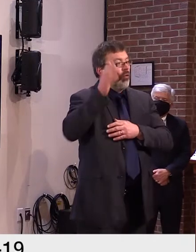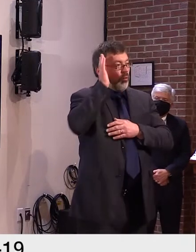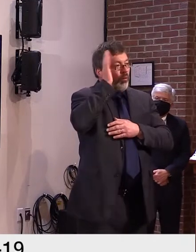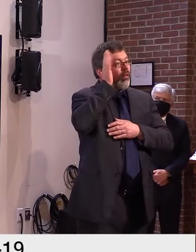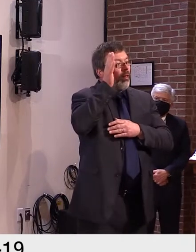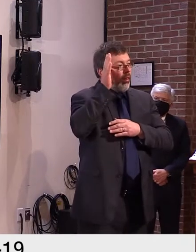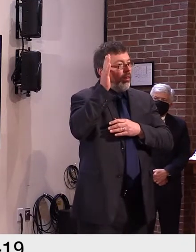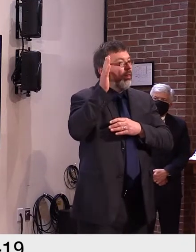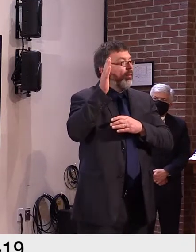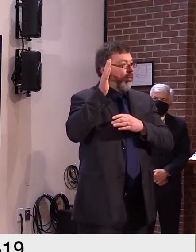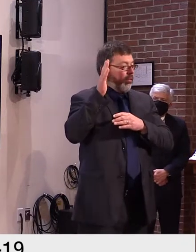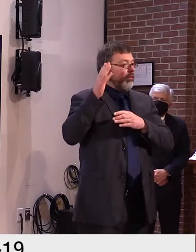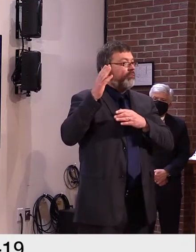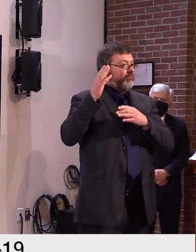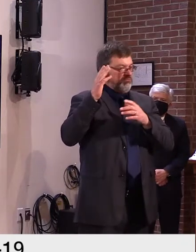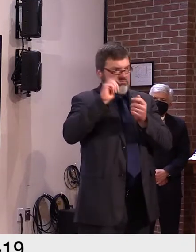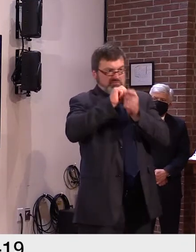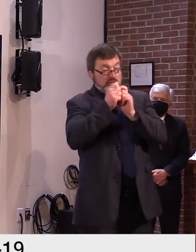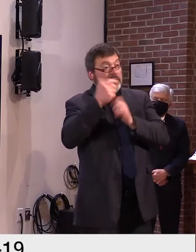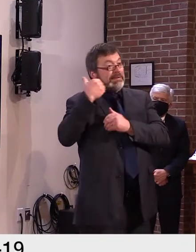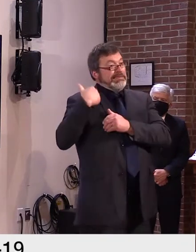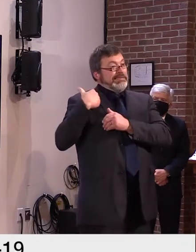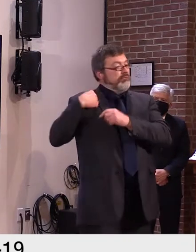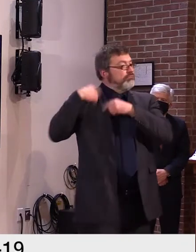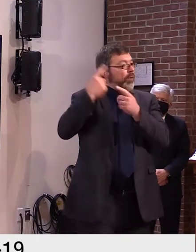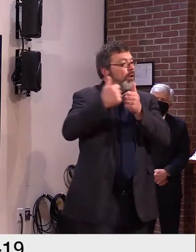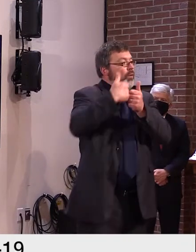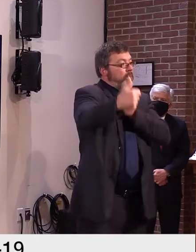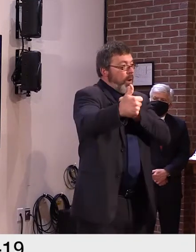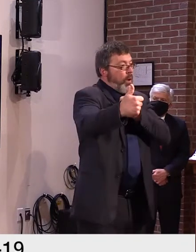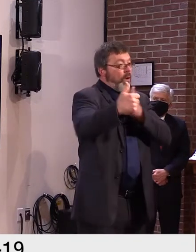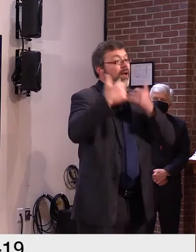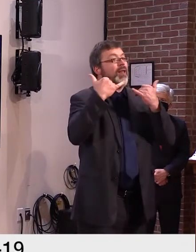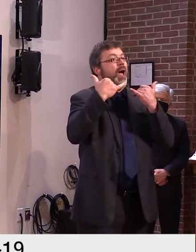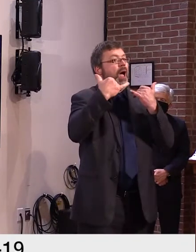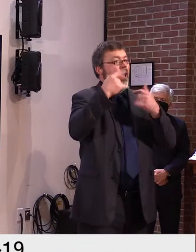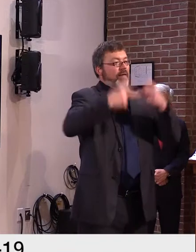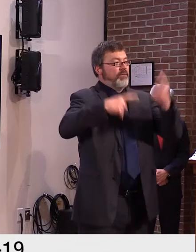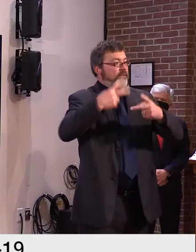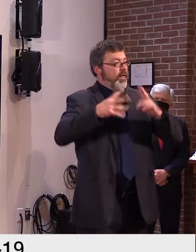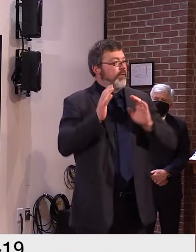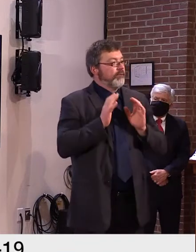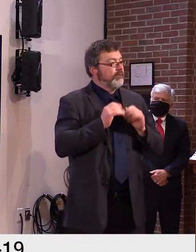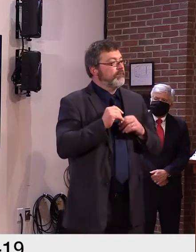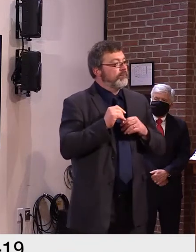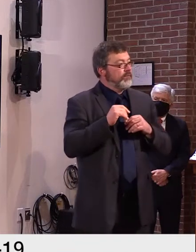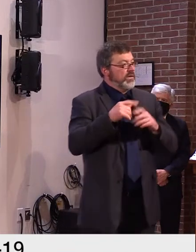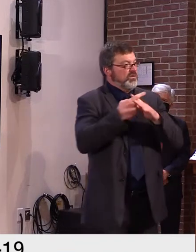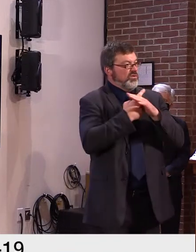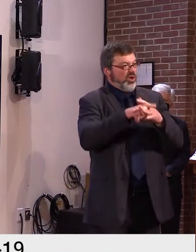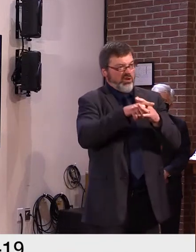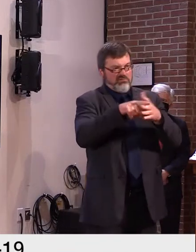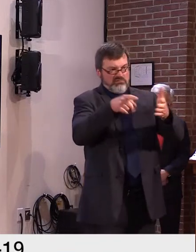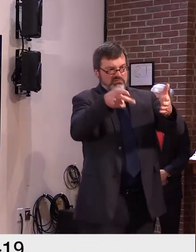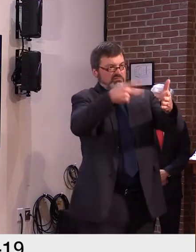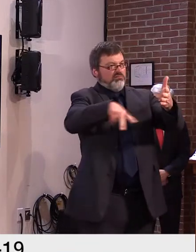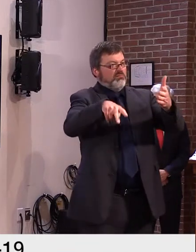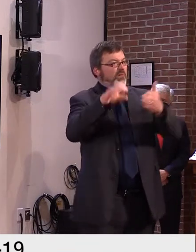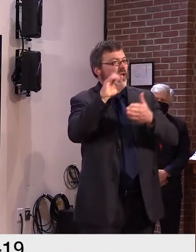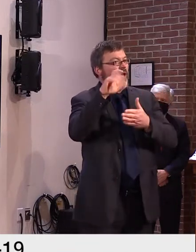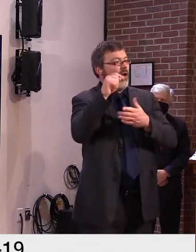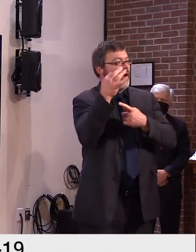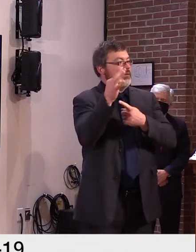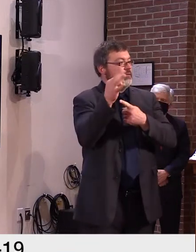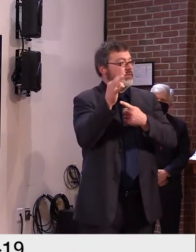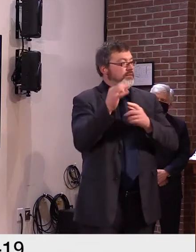month. Starting on the 19th, Mill River students in grades pre-K through 4 will have in-person